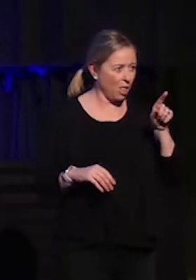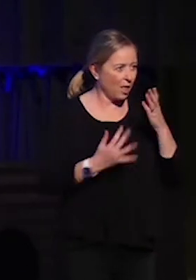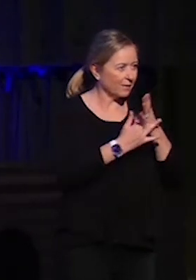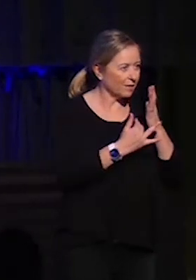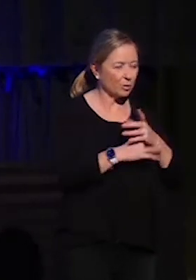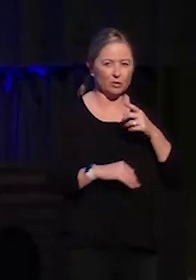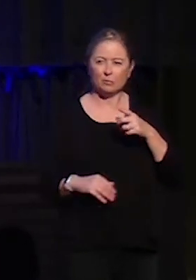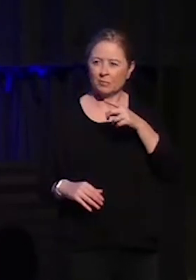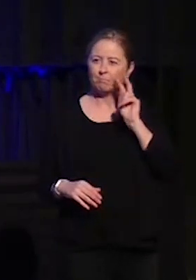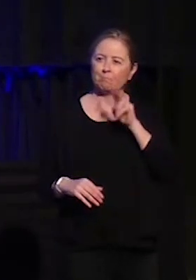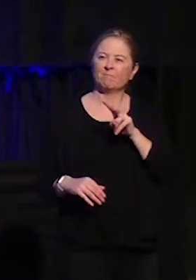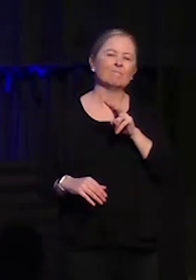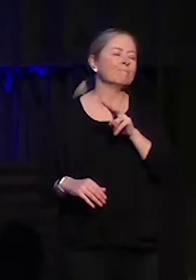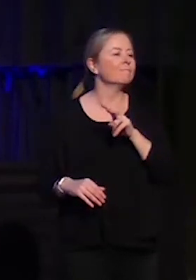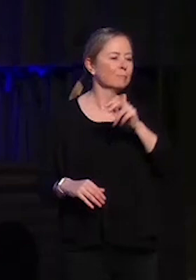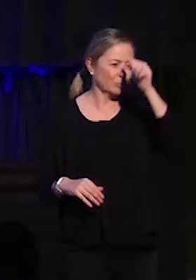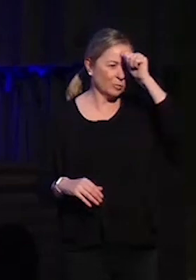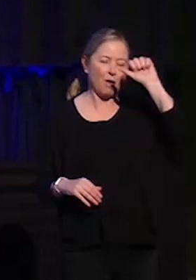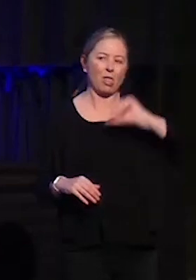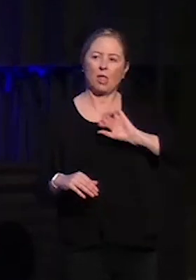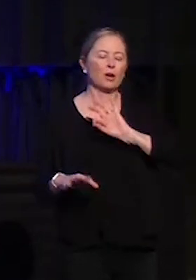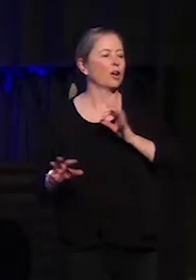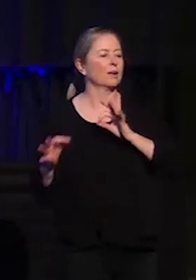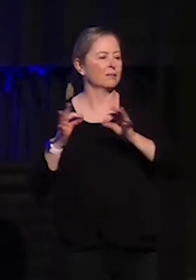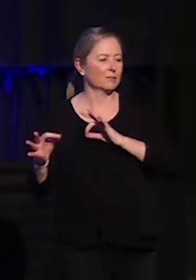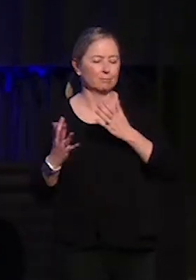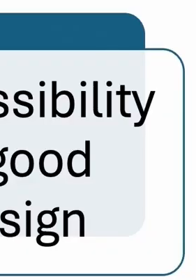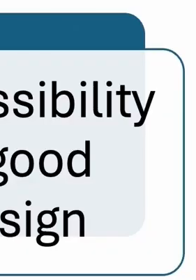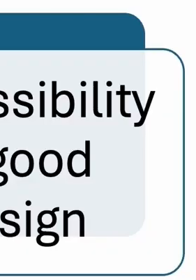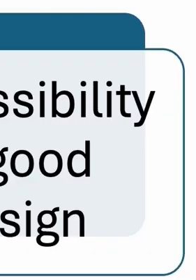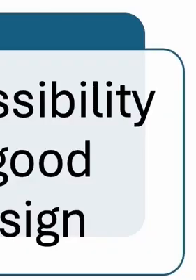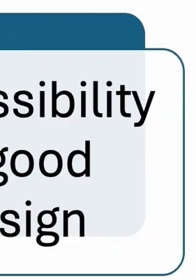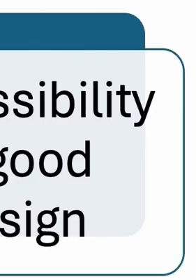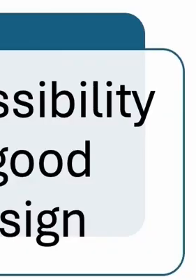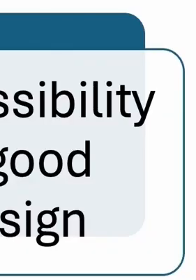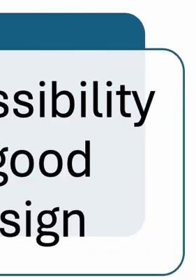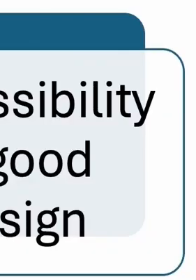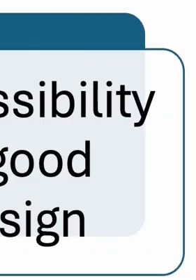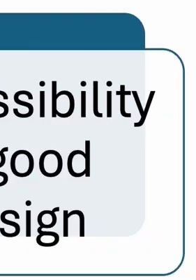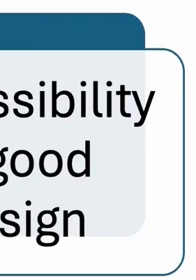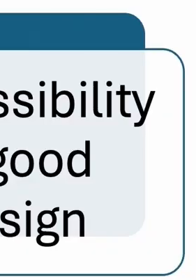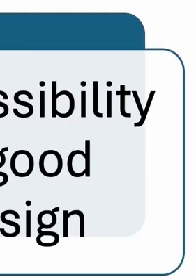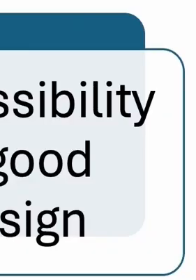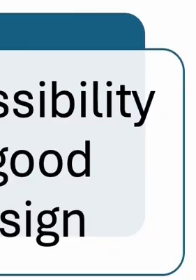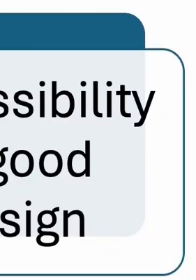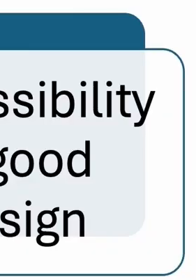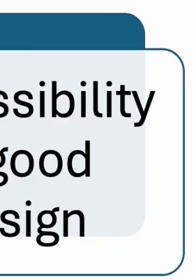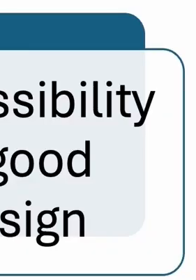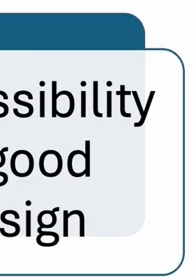design apart already. Okay, so to bring it all together, three messages for